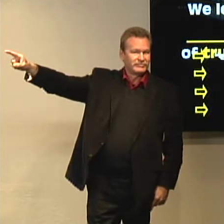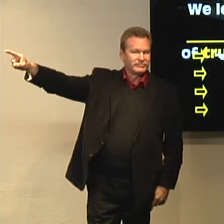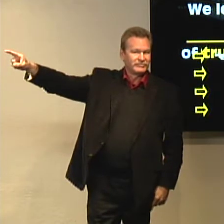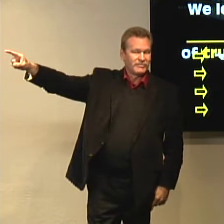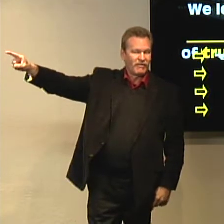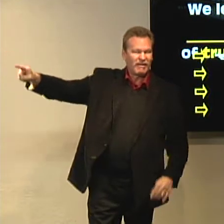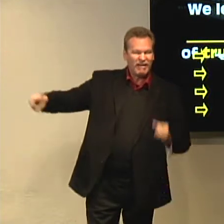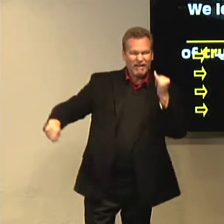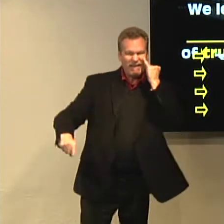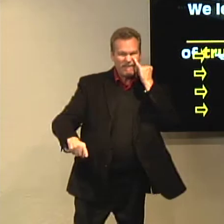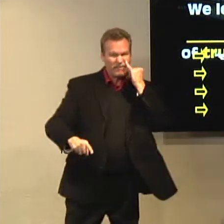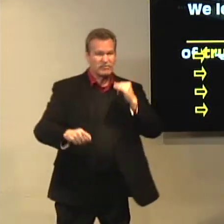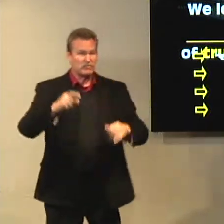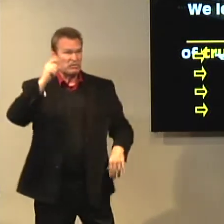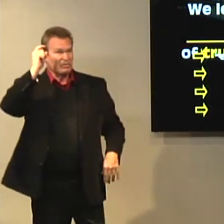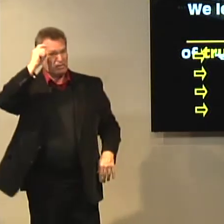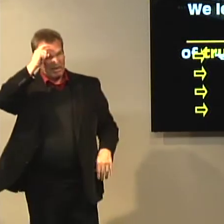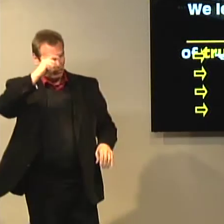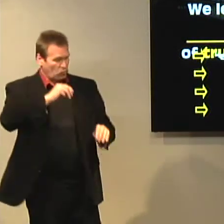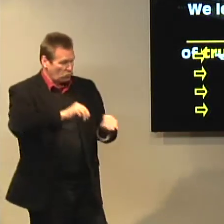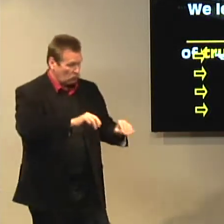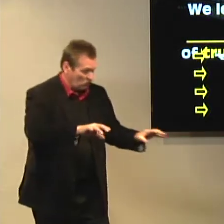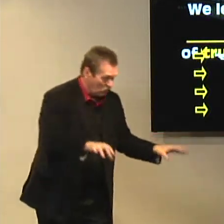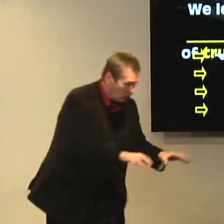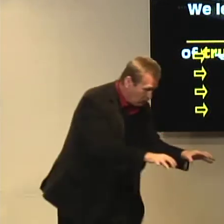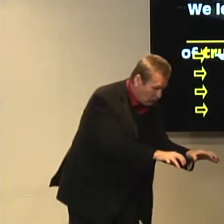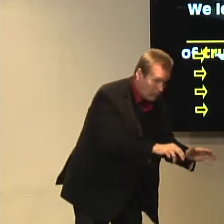to show that one is truly wise.